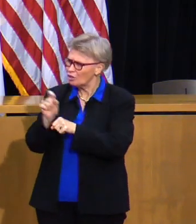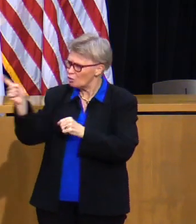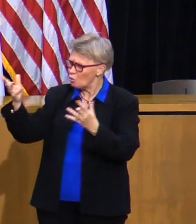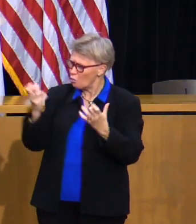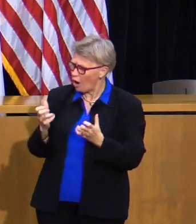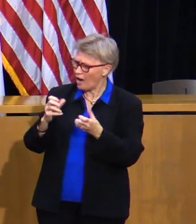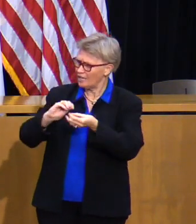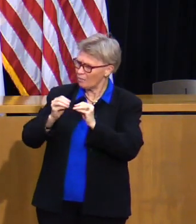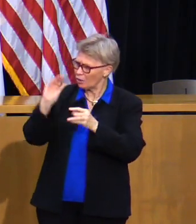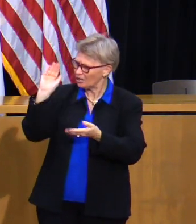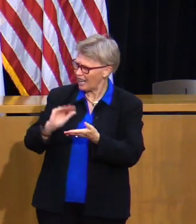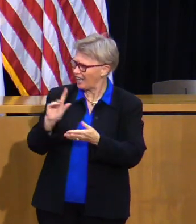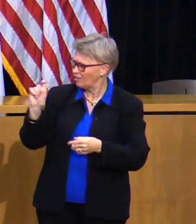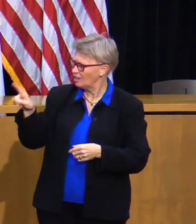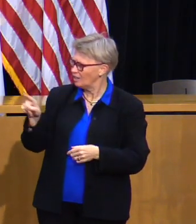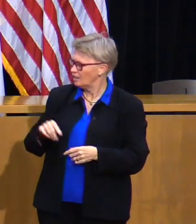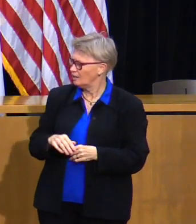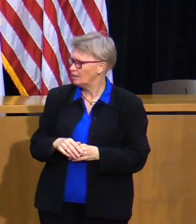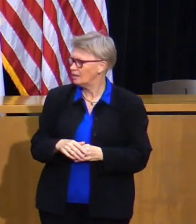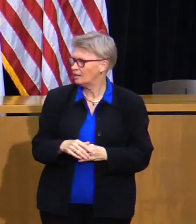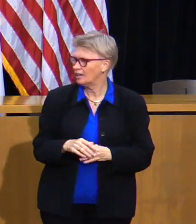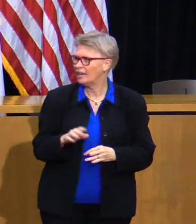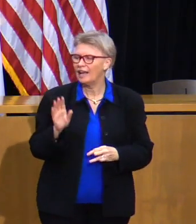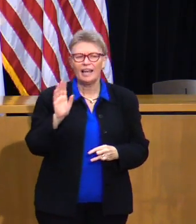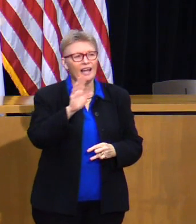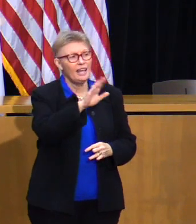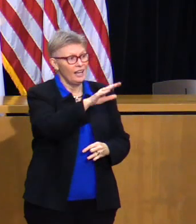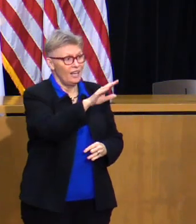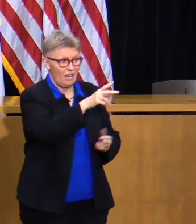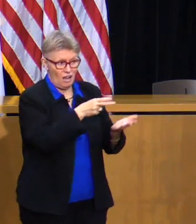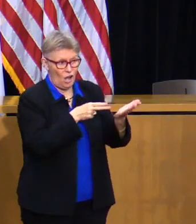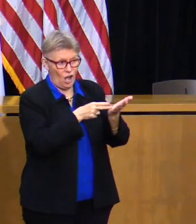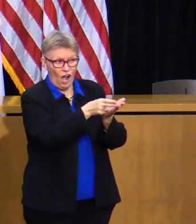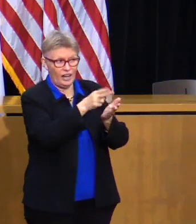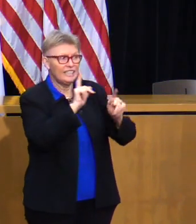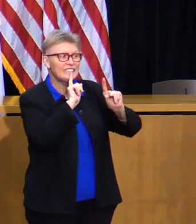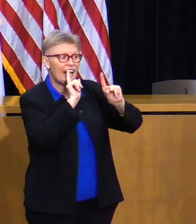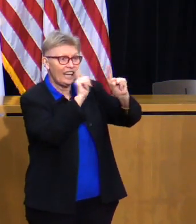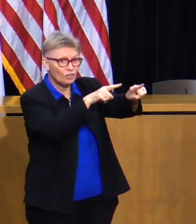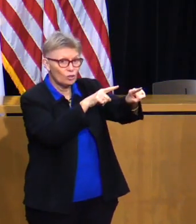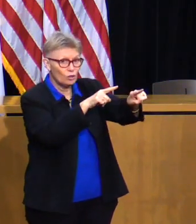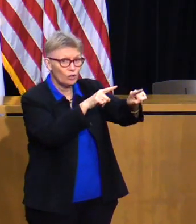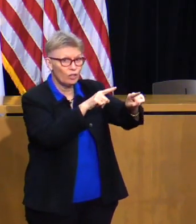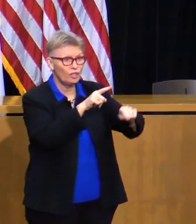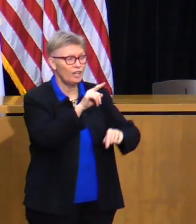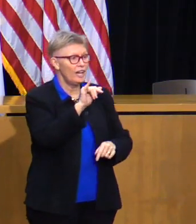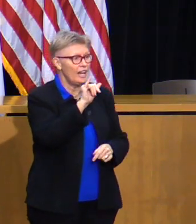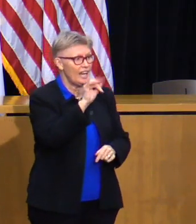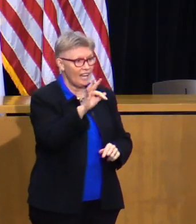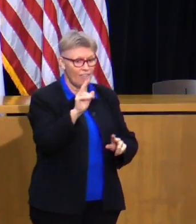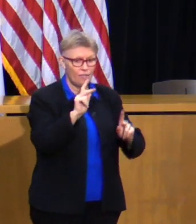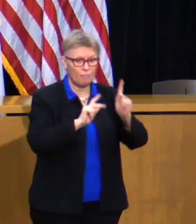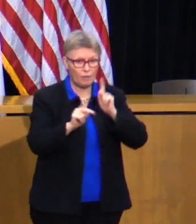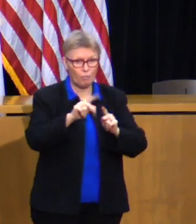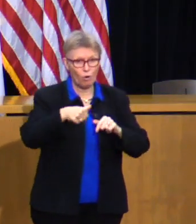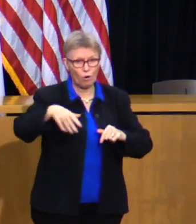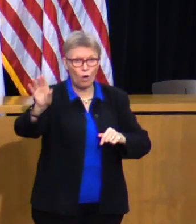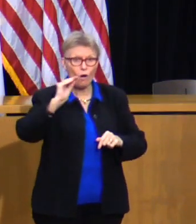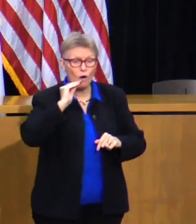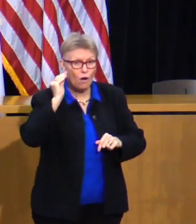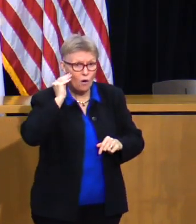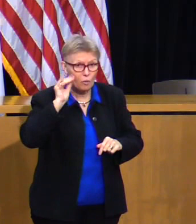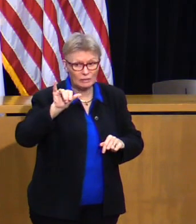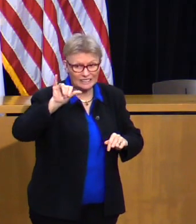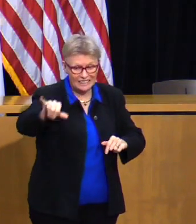think anybody who's going to be affected by that gathering rule or by that stay-at-home advisory thinks that's theater, at least not based on